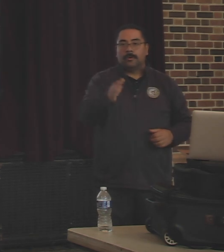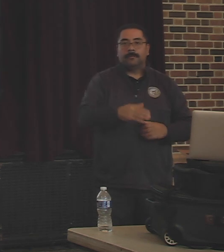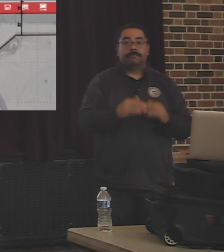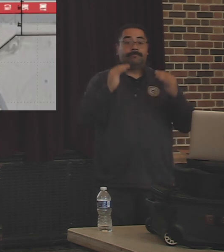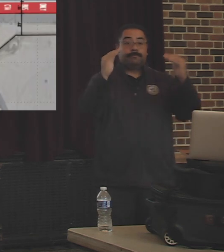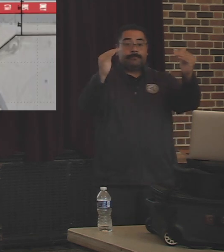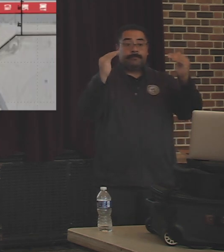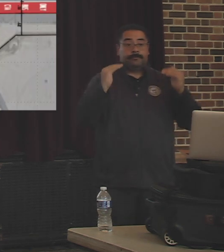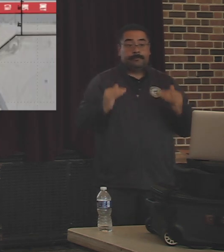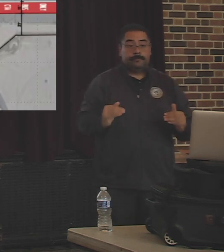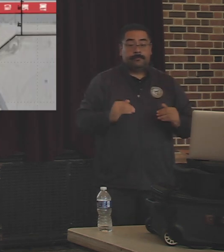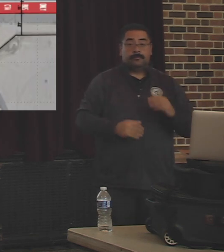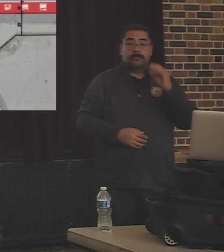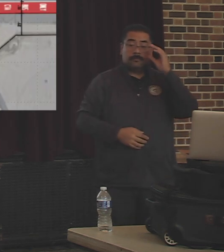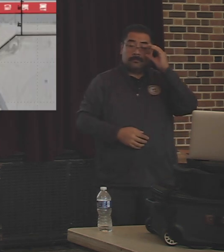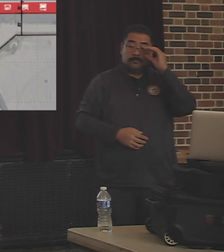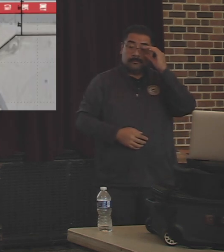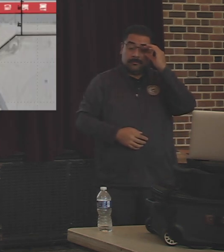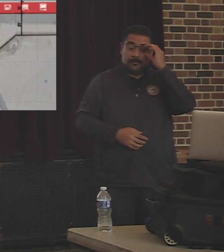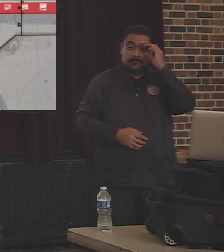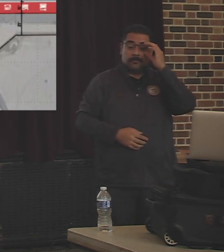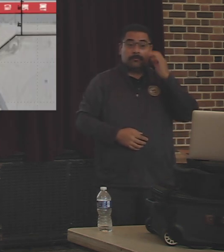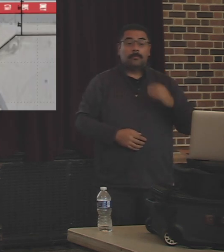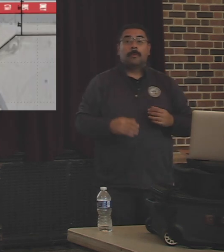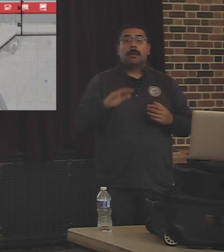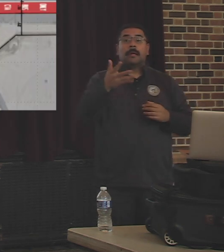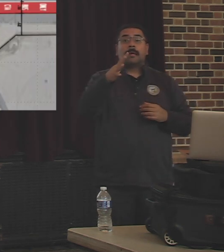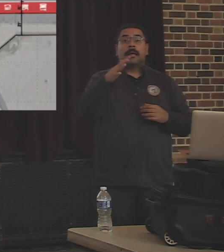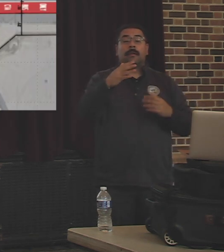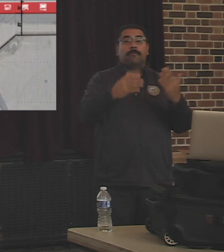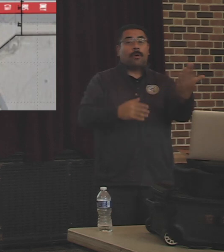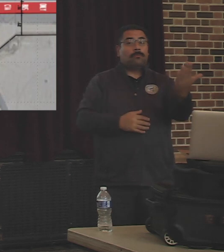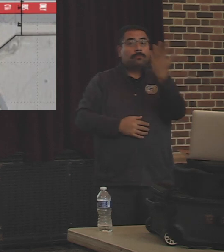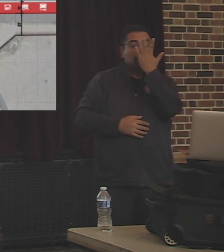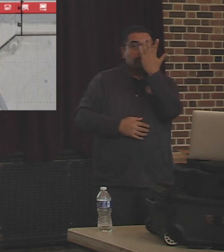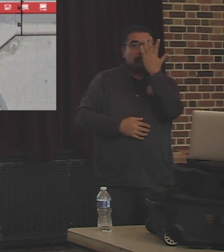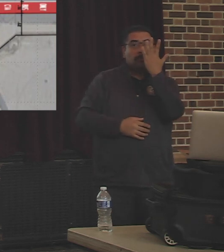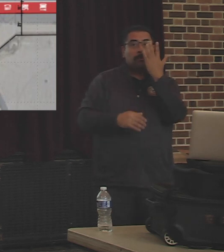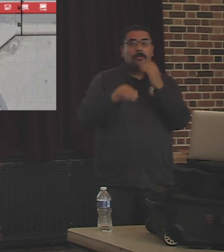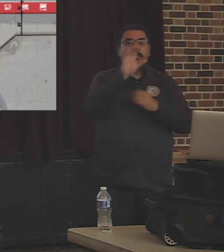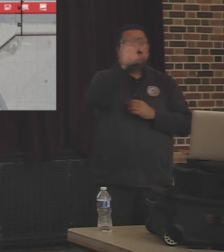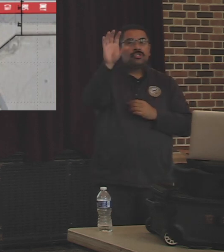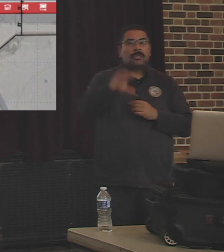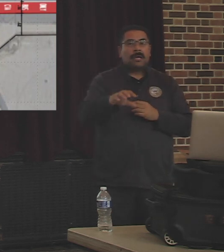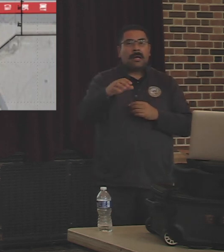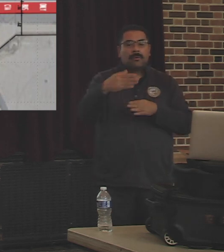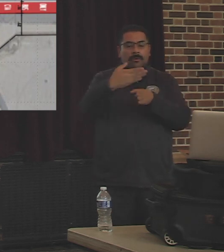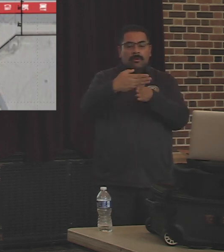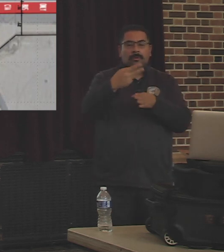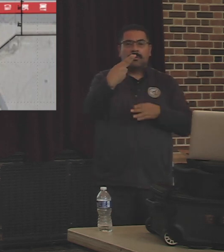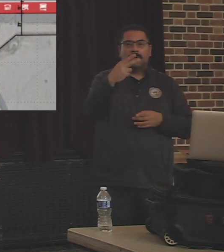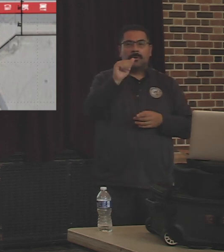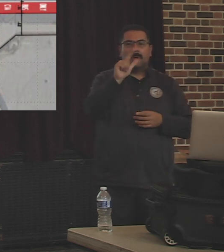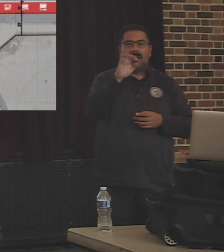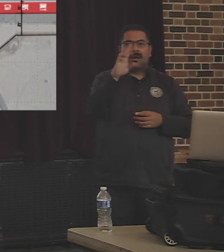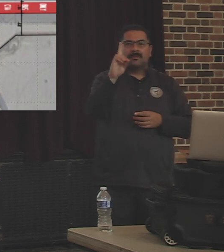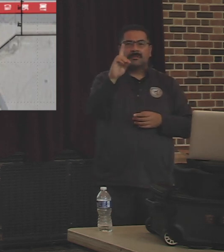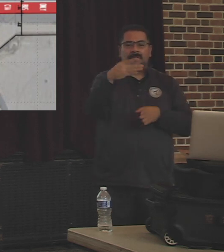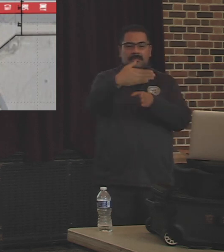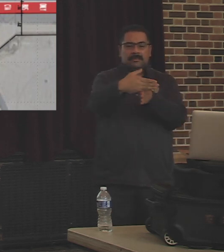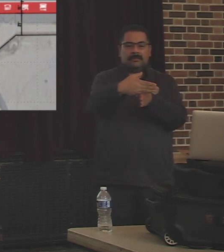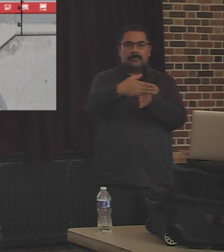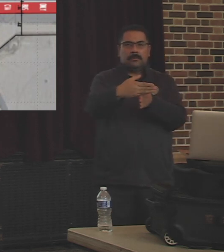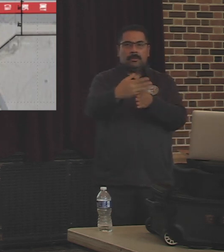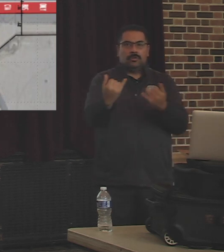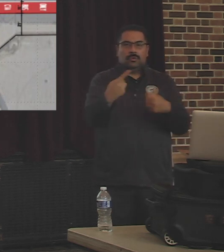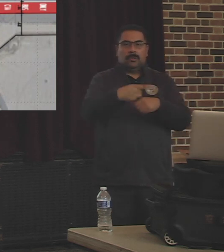you go to the next slide, this is kind of a zoom in of the Chicago and Halsted intersection, which is today